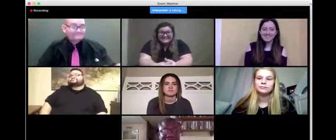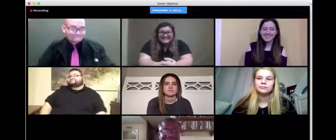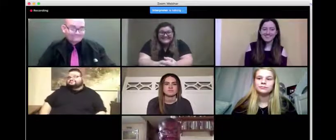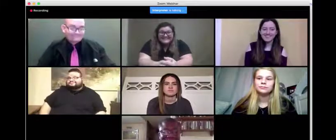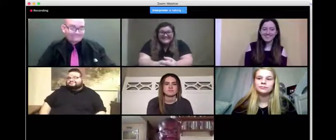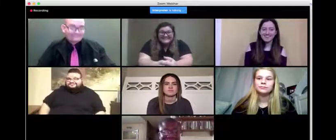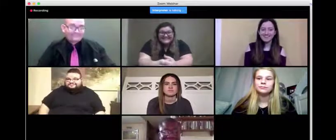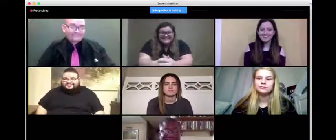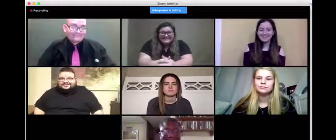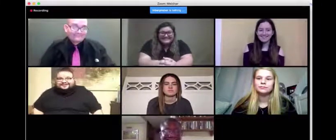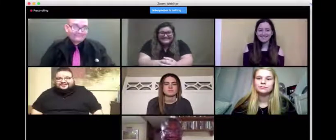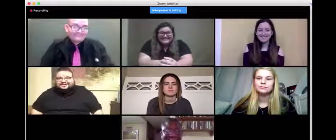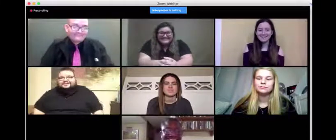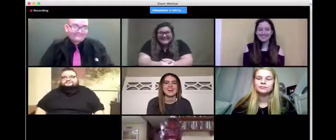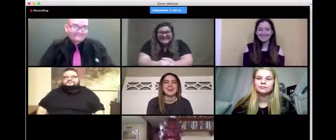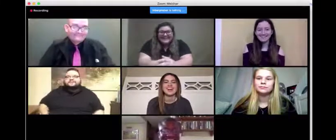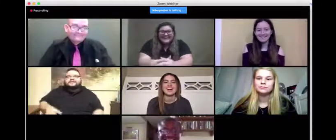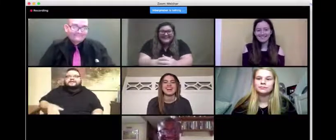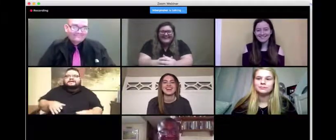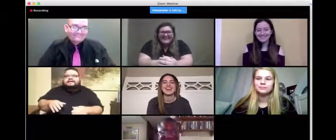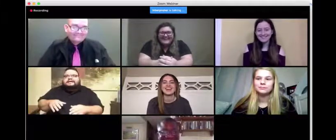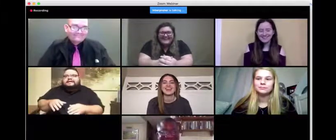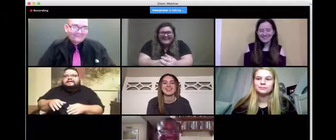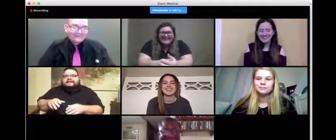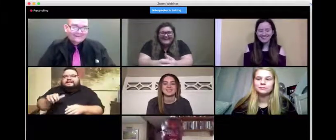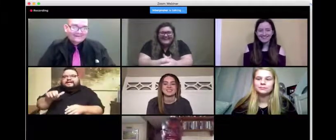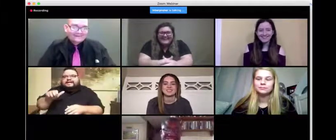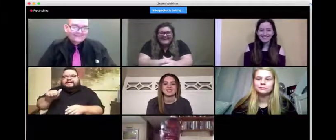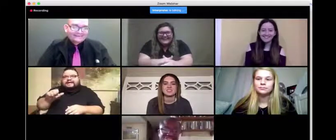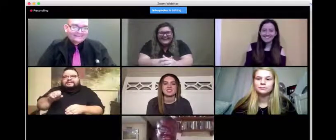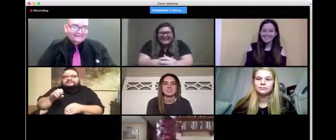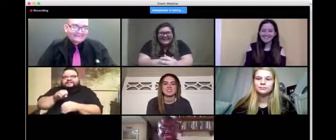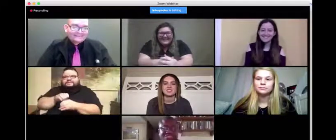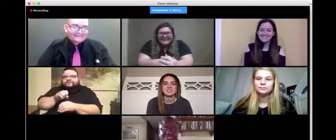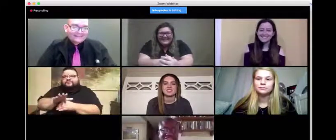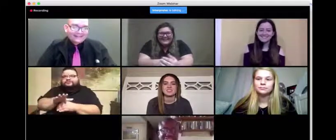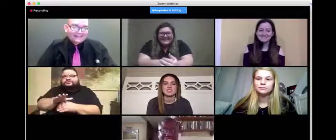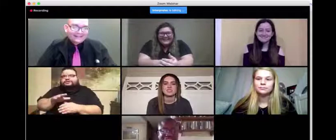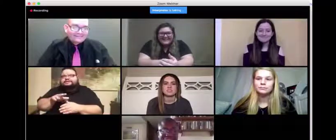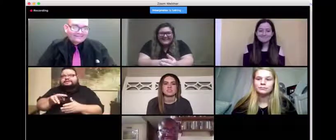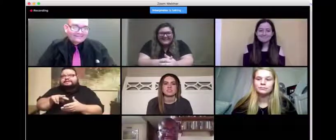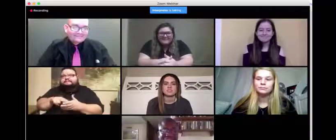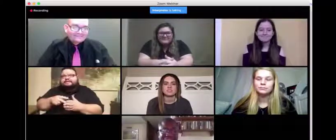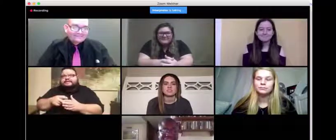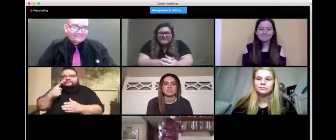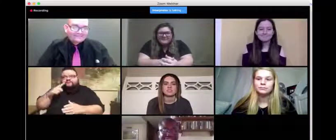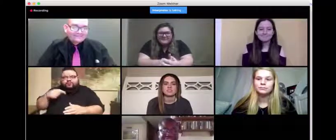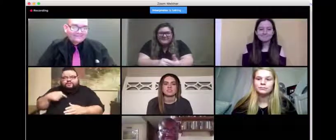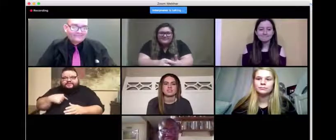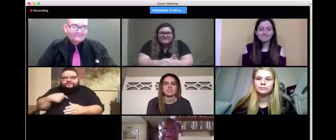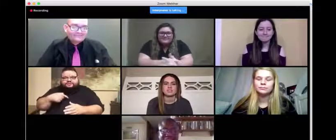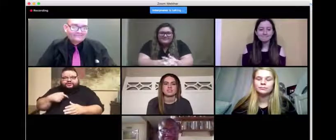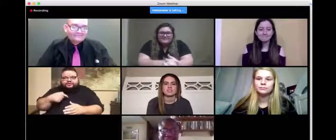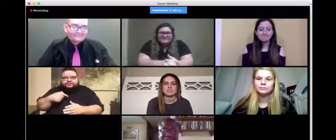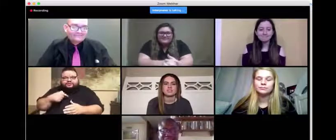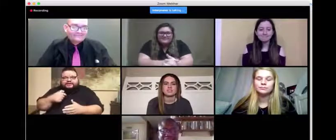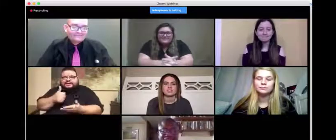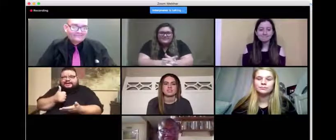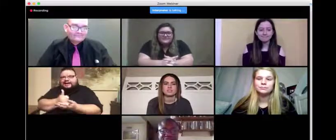As an influencer, that means for me is to help people who are deaf and